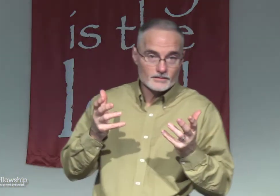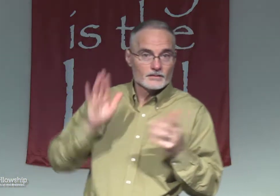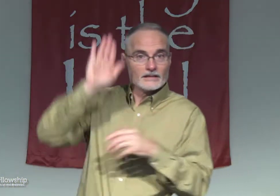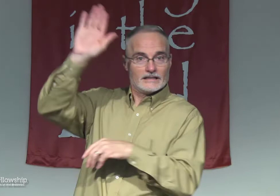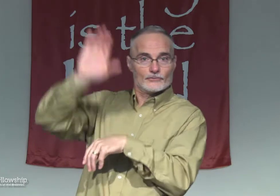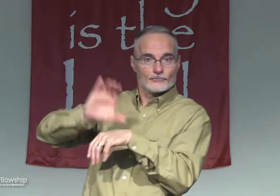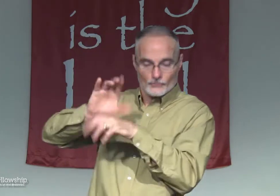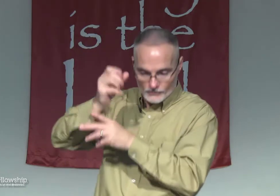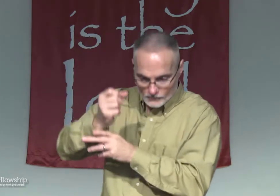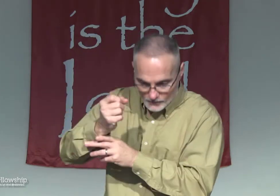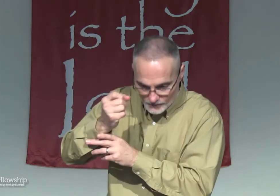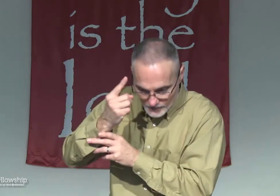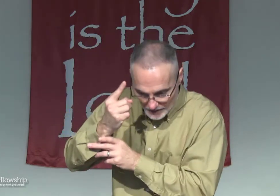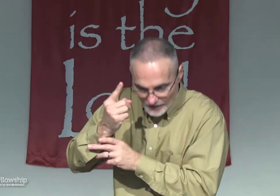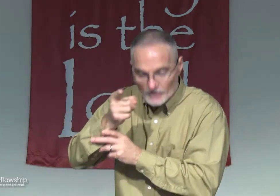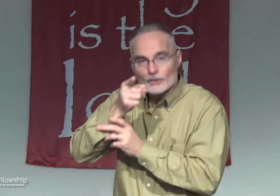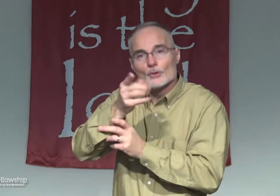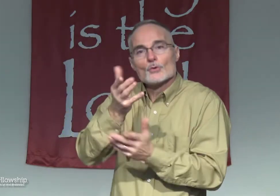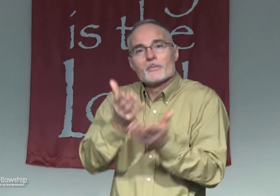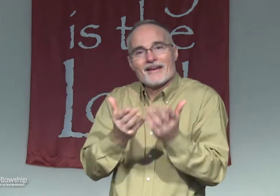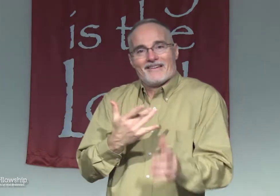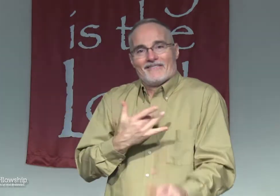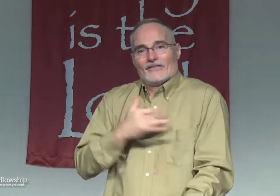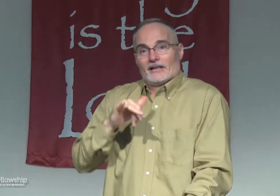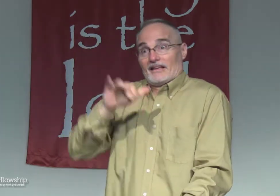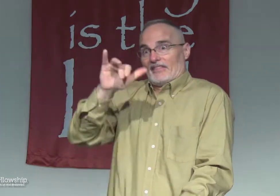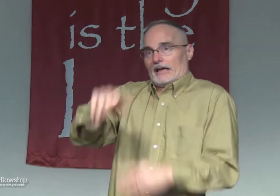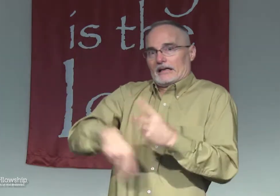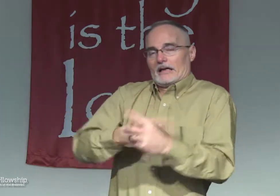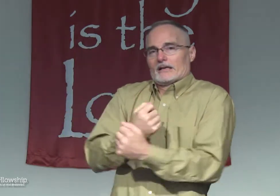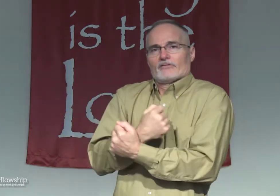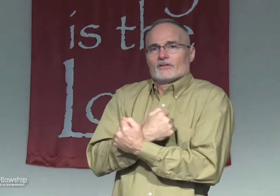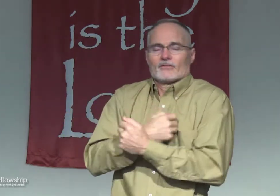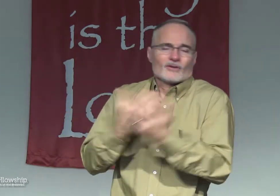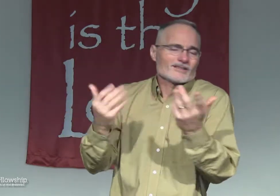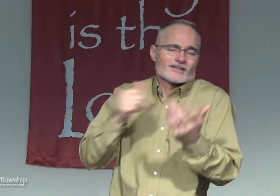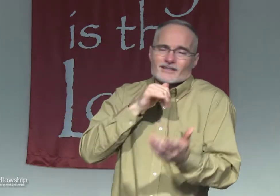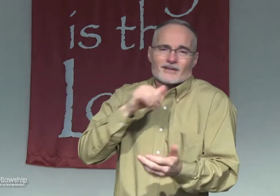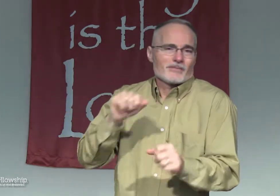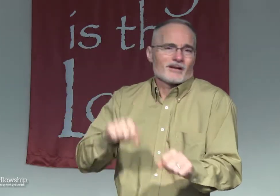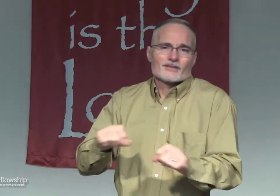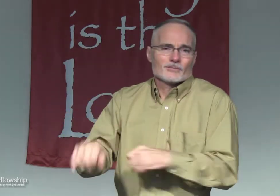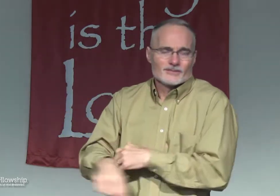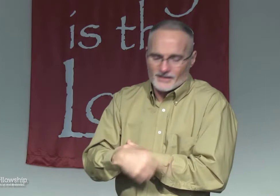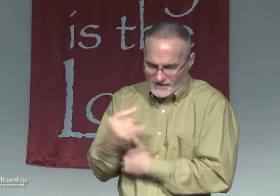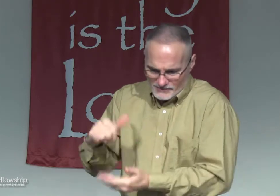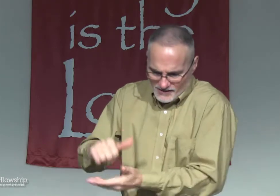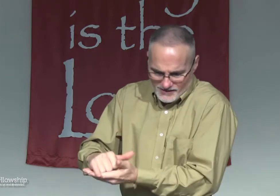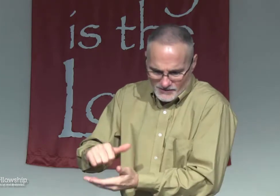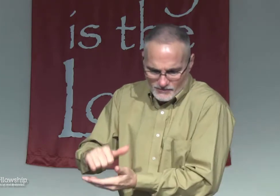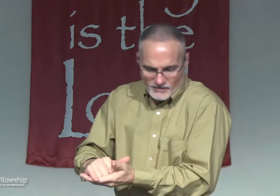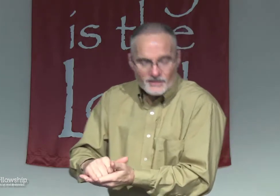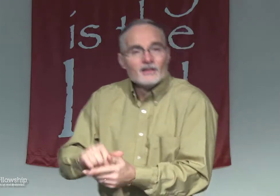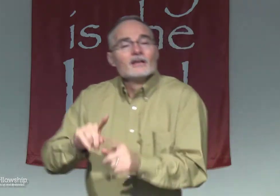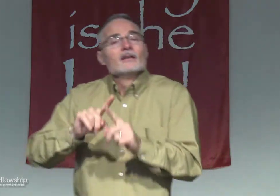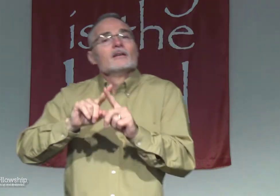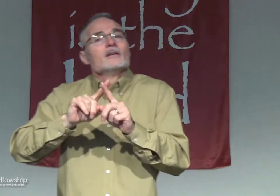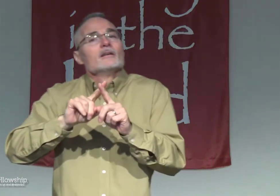Paul wants his church to understand that while you may feel like that type of love just isn't